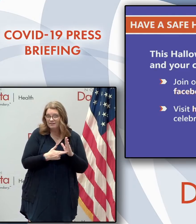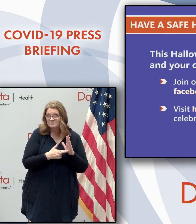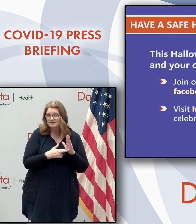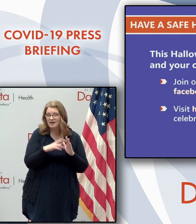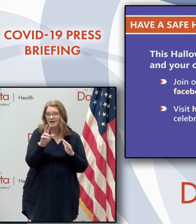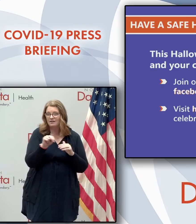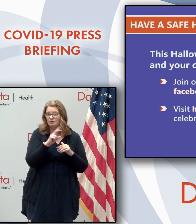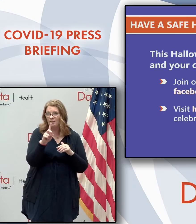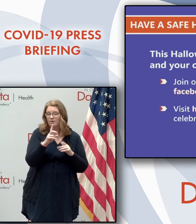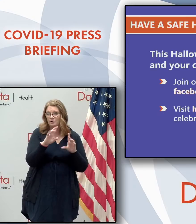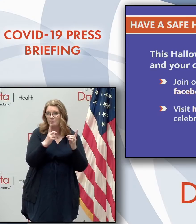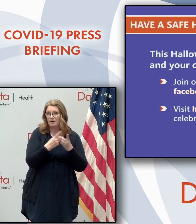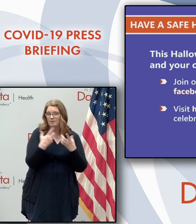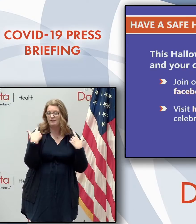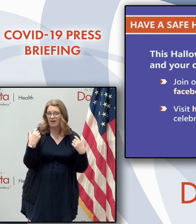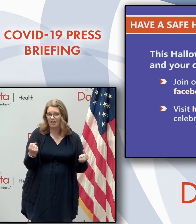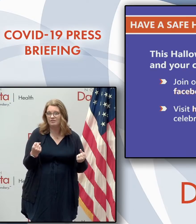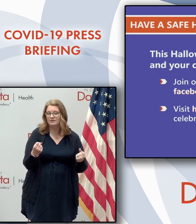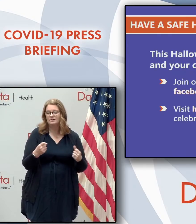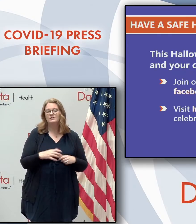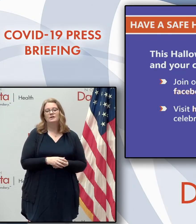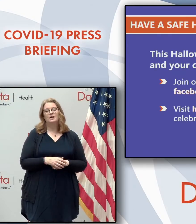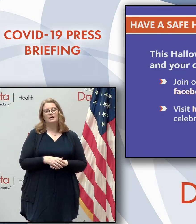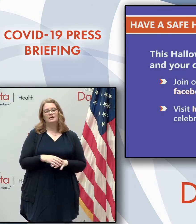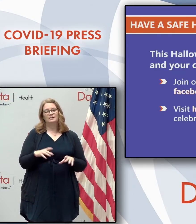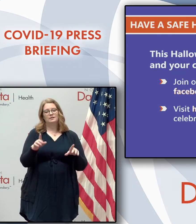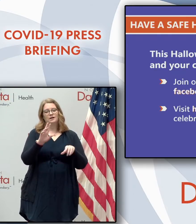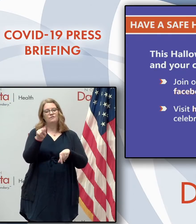ways to celebrate the holiday with your kids. And of